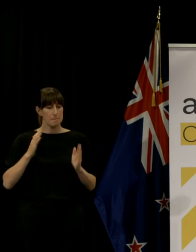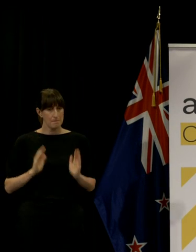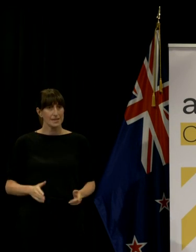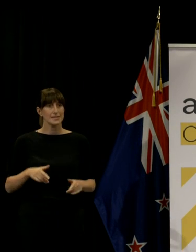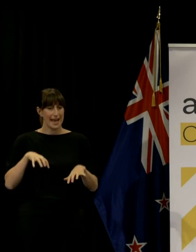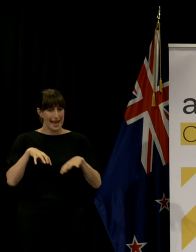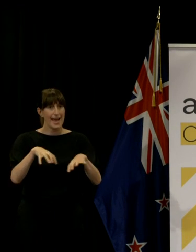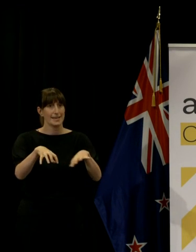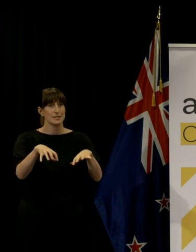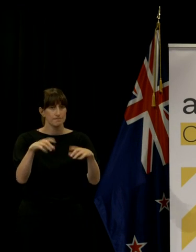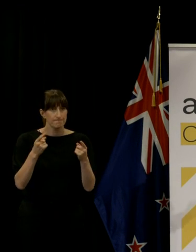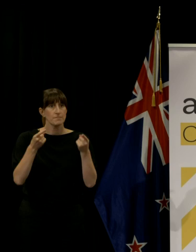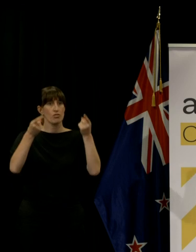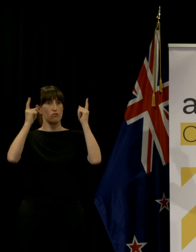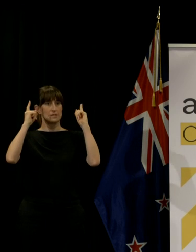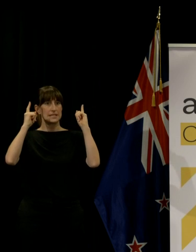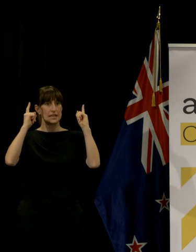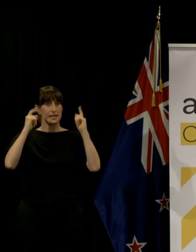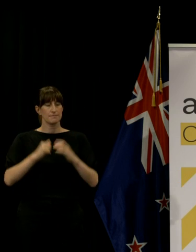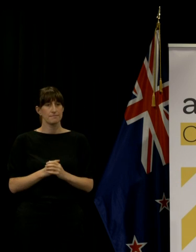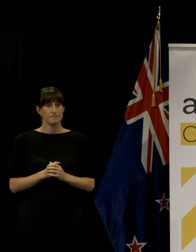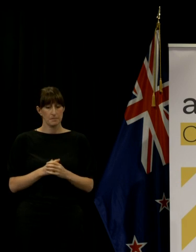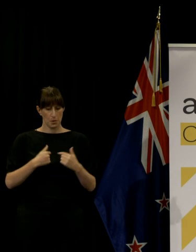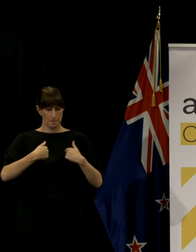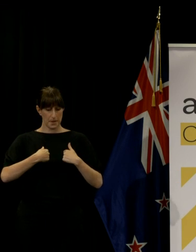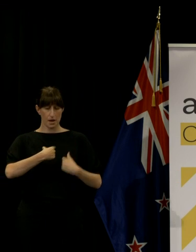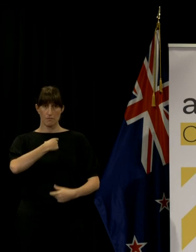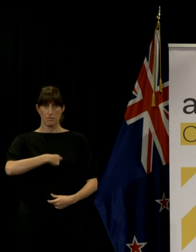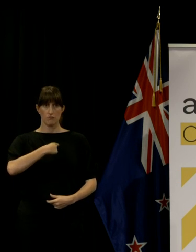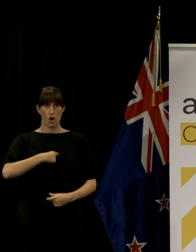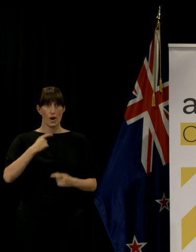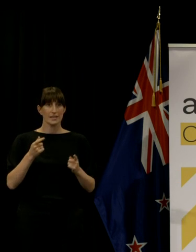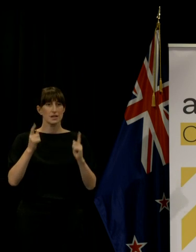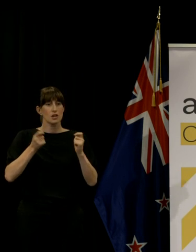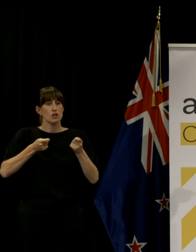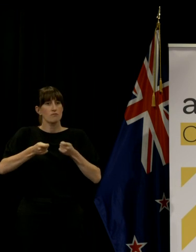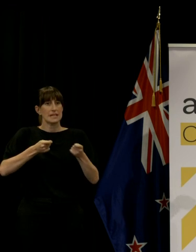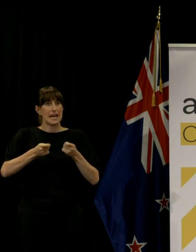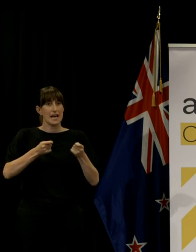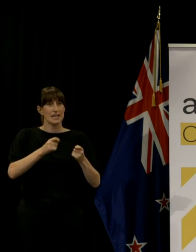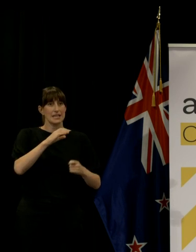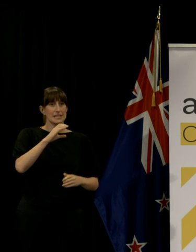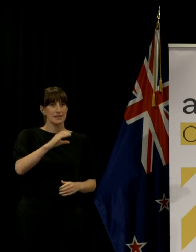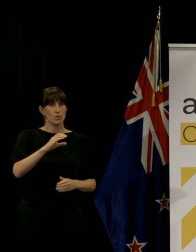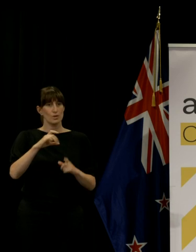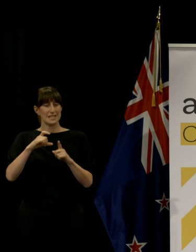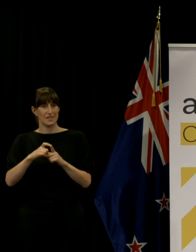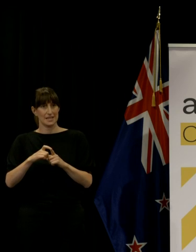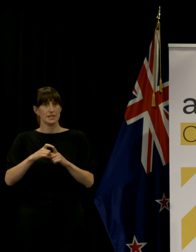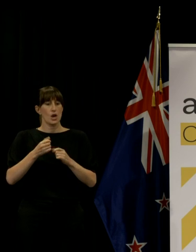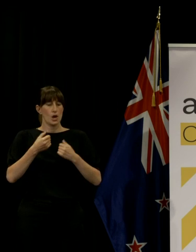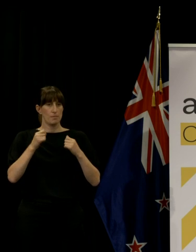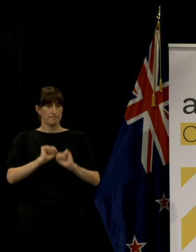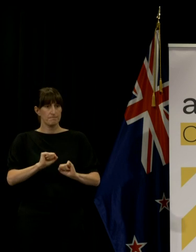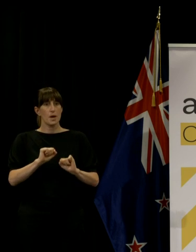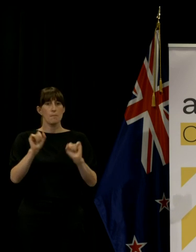its impact. This allows me, in my statutory role as the Director of Civil Defence Emergency Management, to direct and